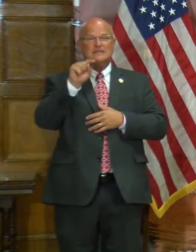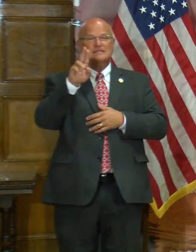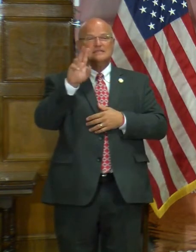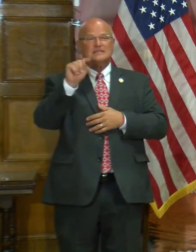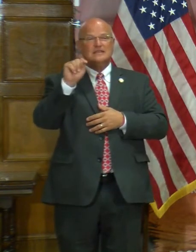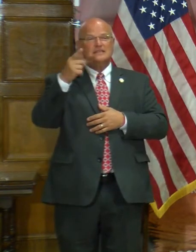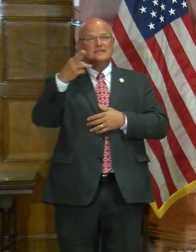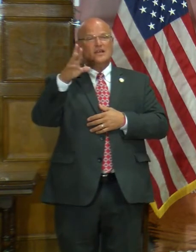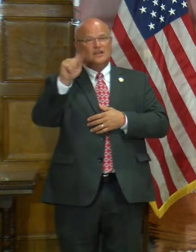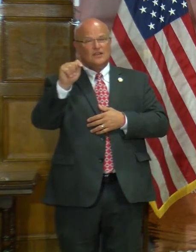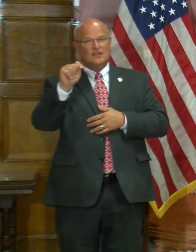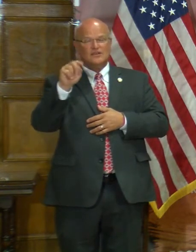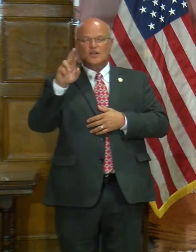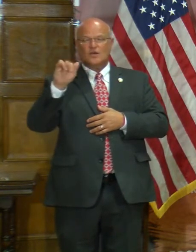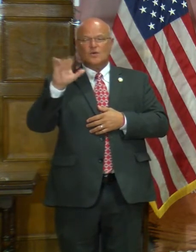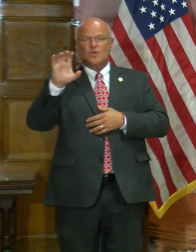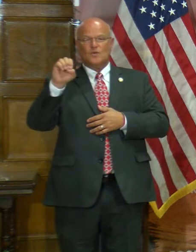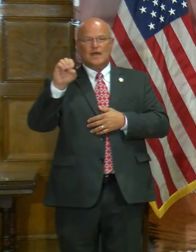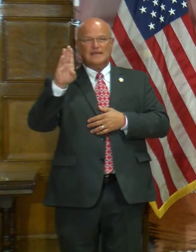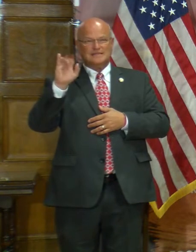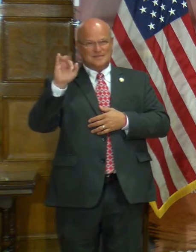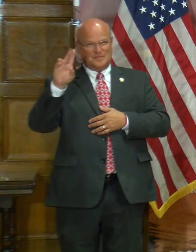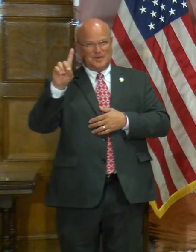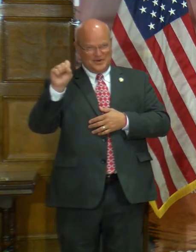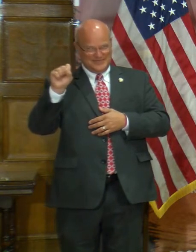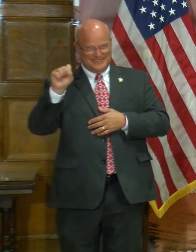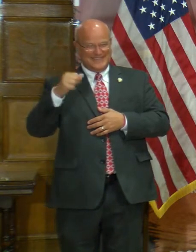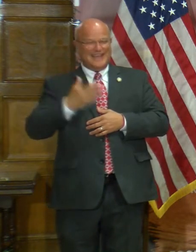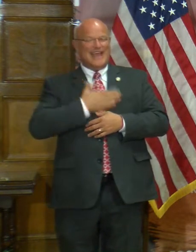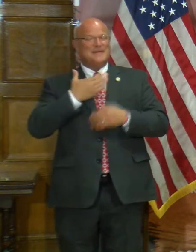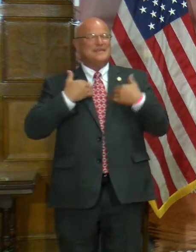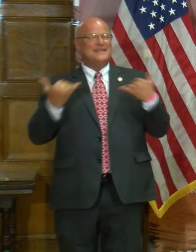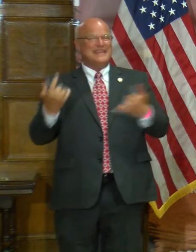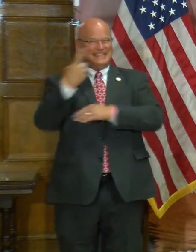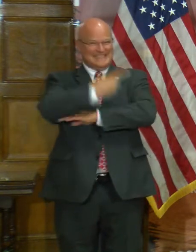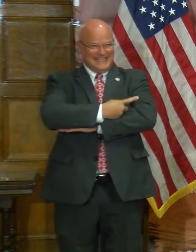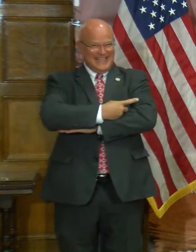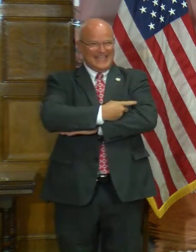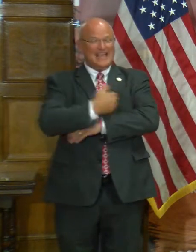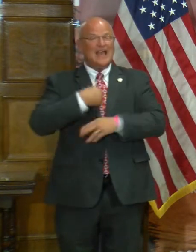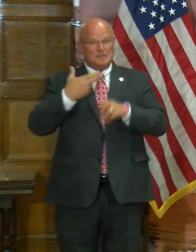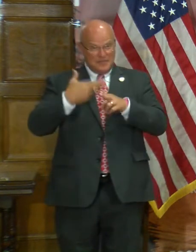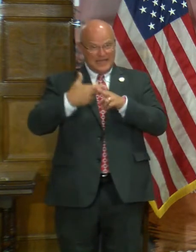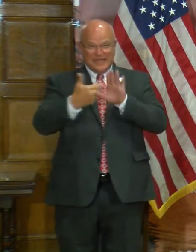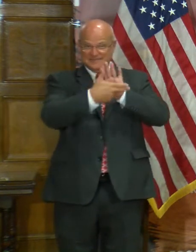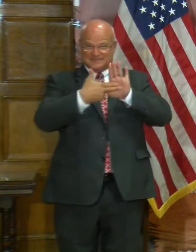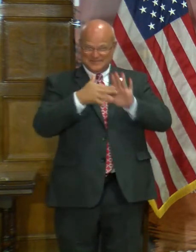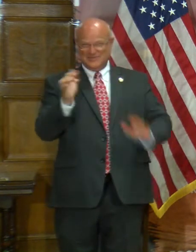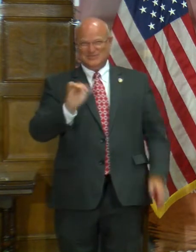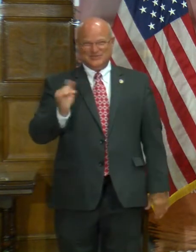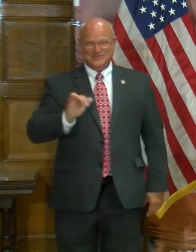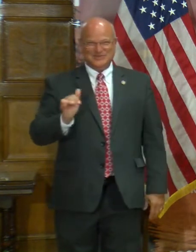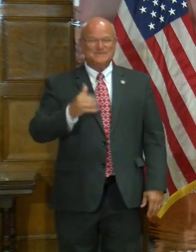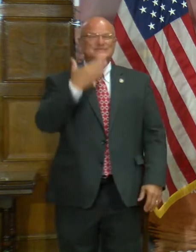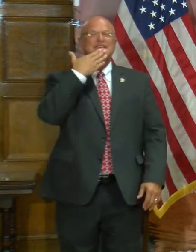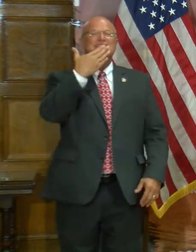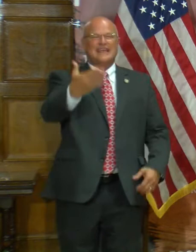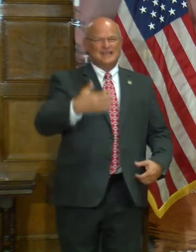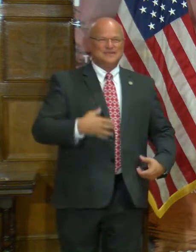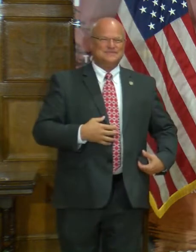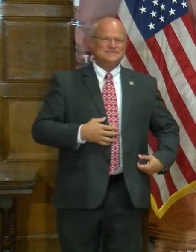Stuttgart Rice Birds. So I'm delighted to wear that and happen to have my name on it too. So thank